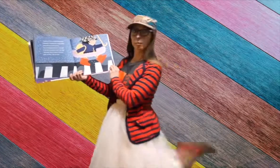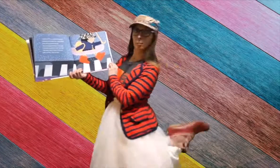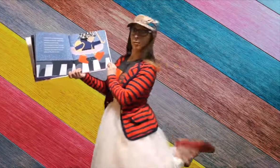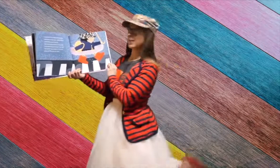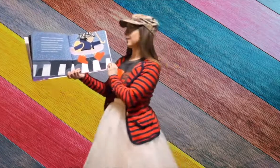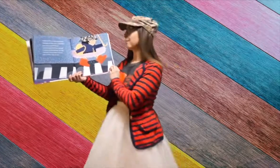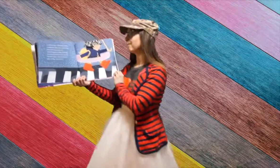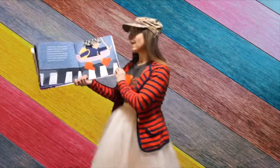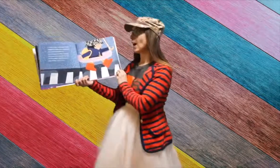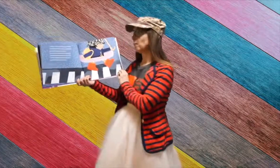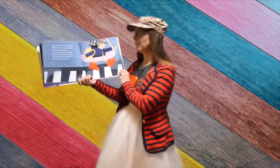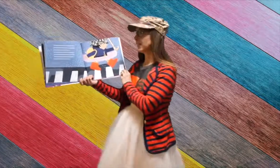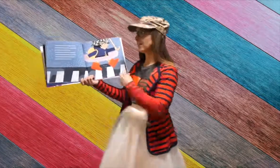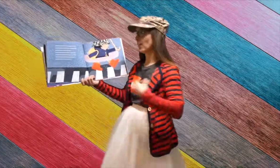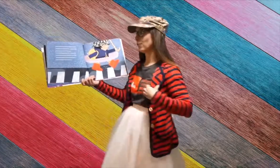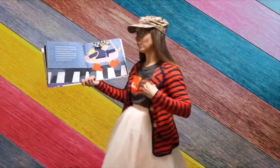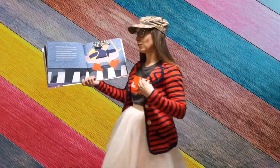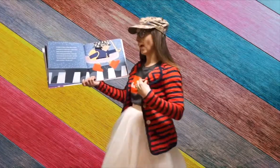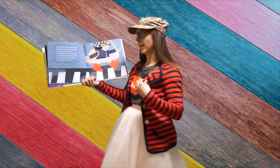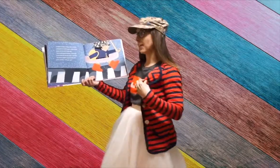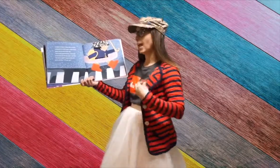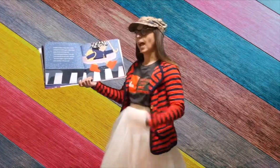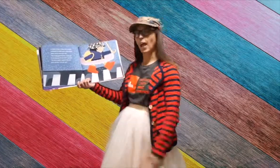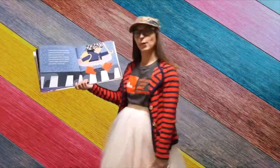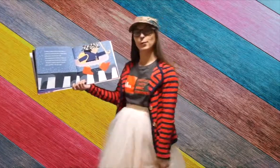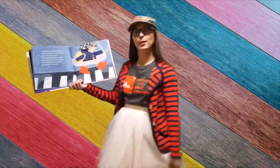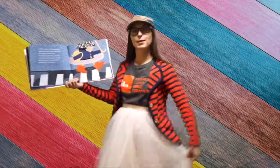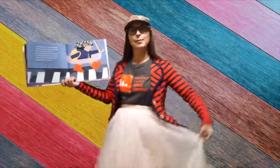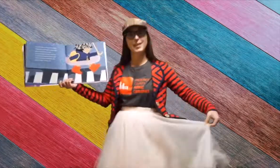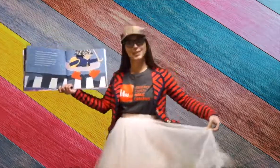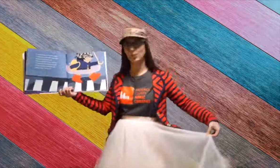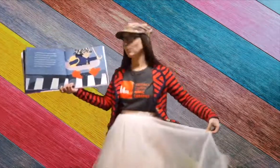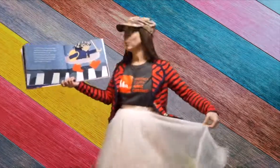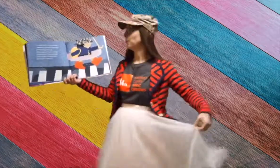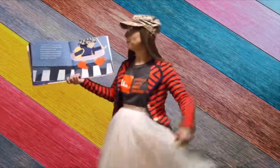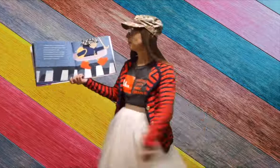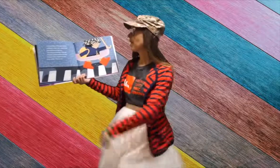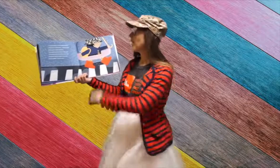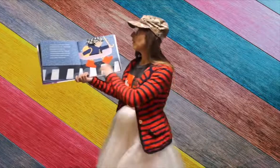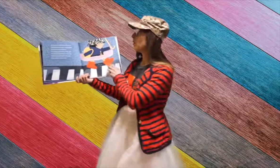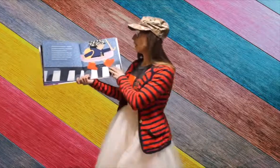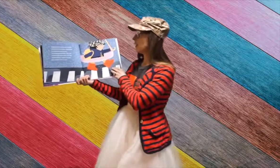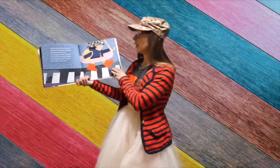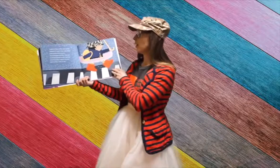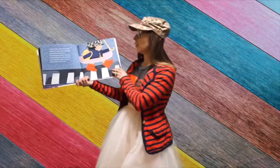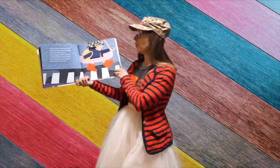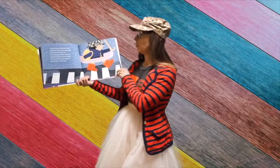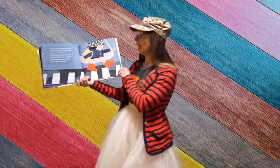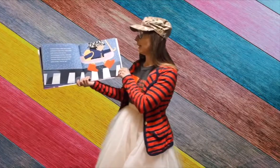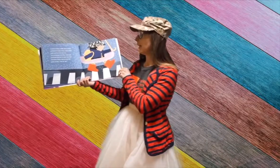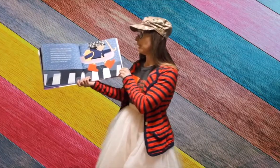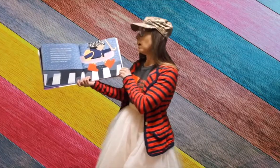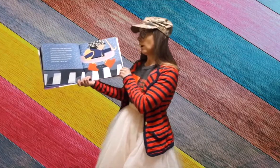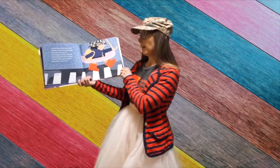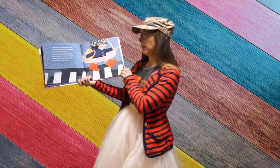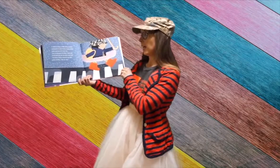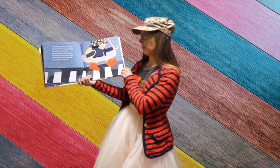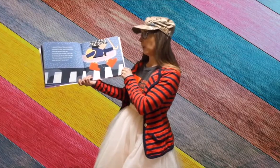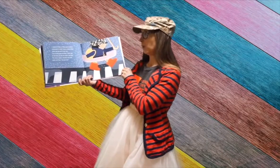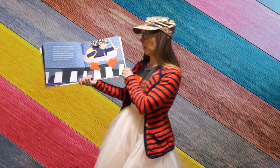boots, a police officer jacket, and the world's best tutu. The crossing guard told Riley, "I had a pair of rain boots